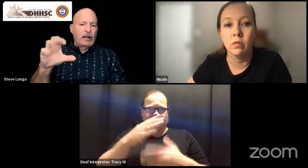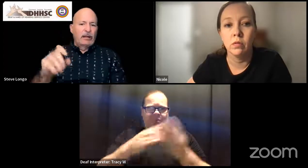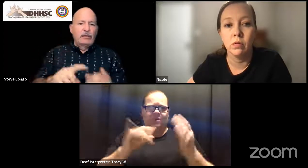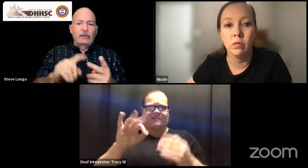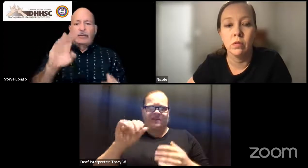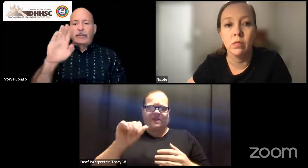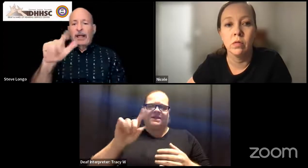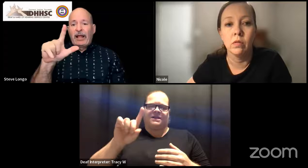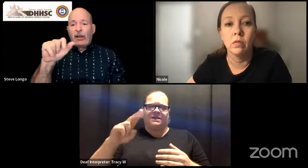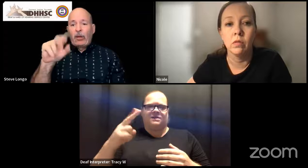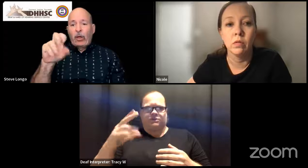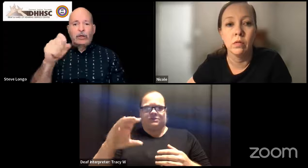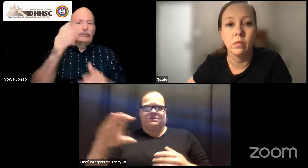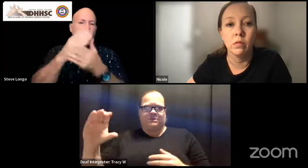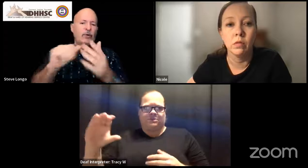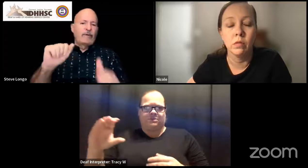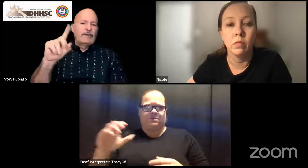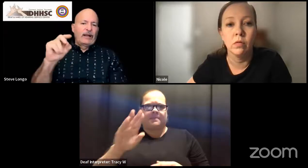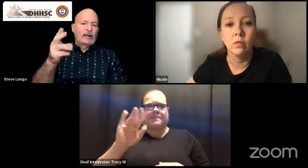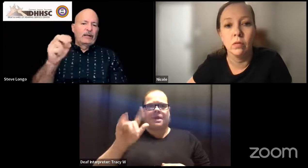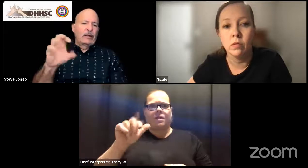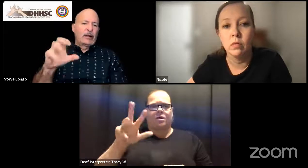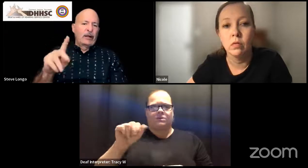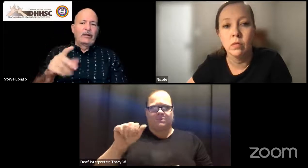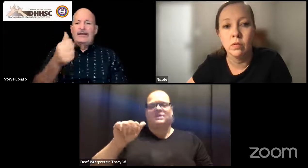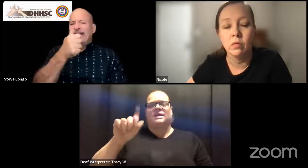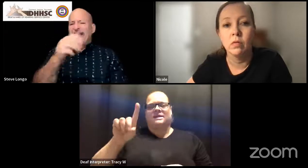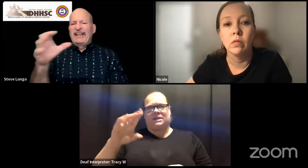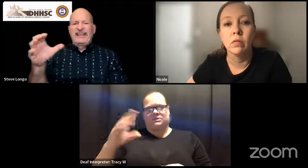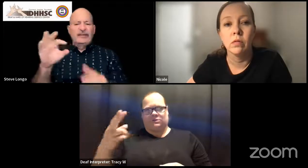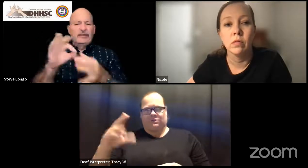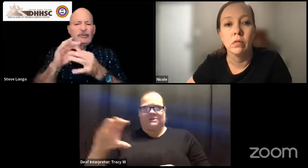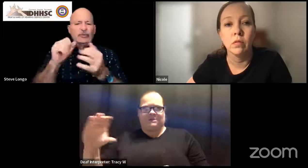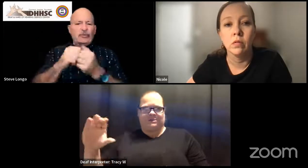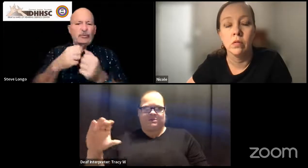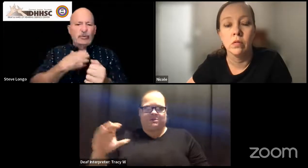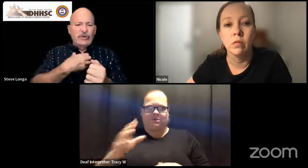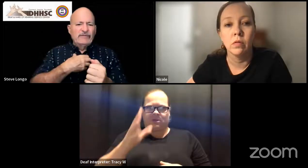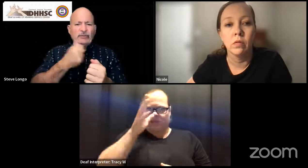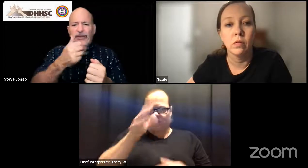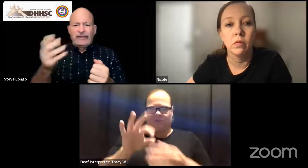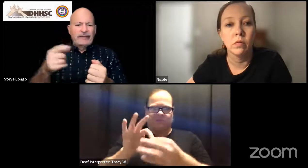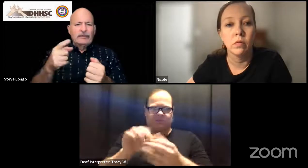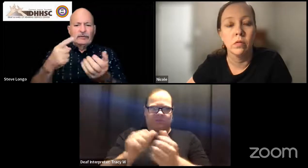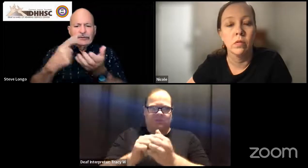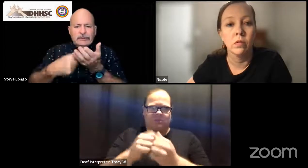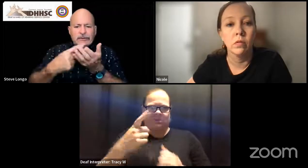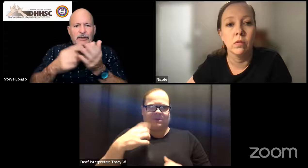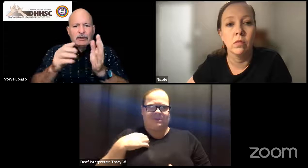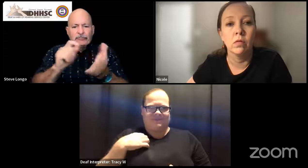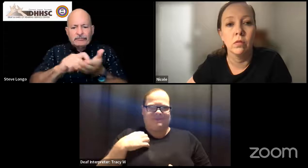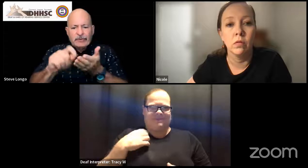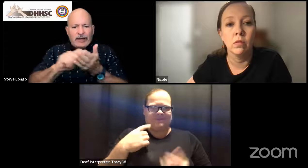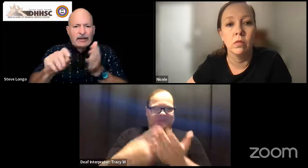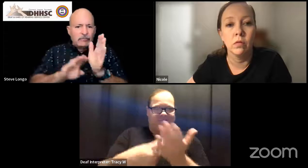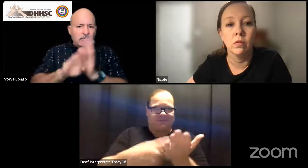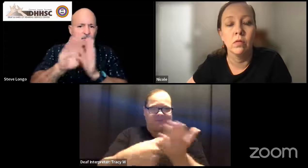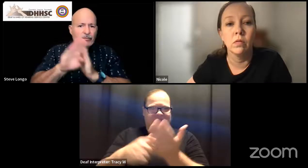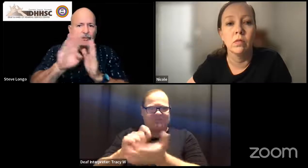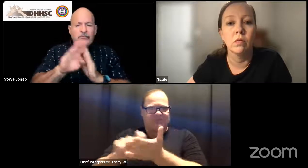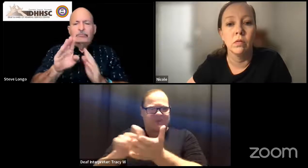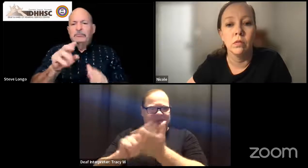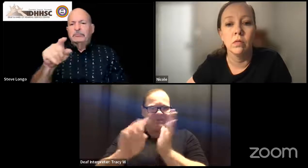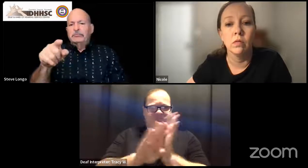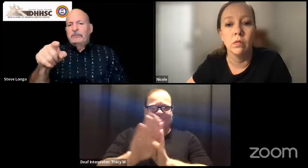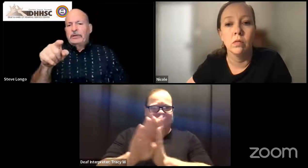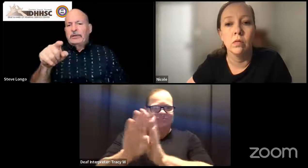policies and procedures, for example, would be an ad hoc committee. Bylaws is sometimes an ad hoc committee. Anything to do